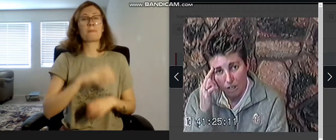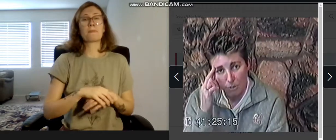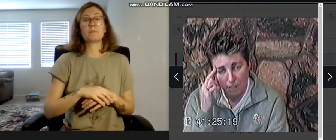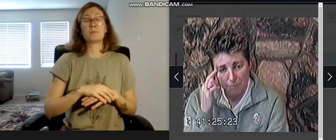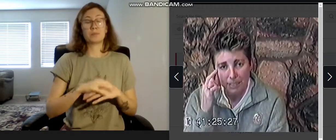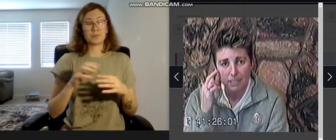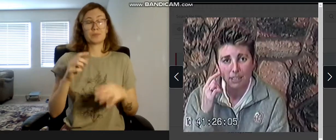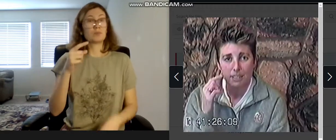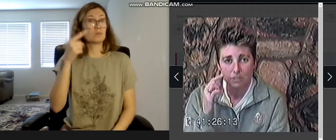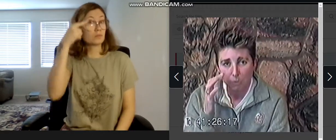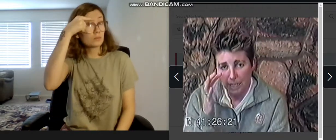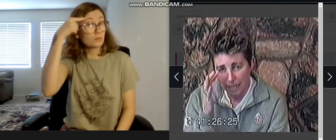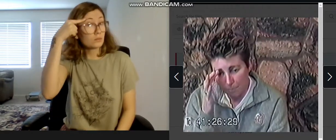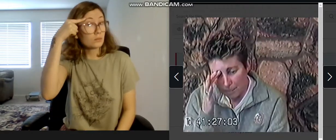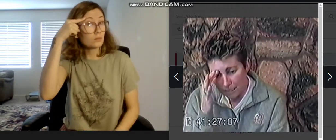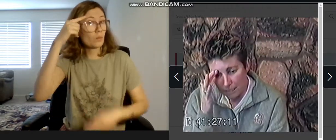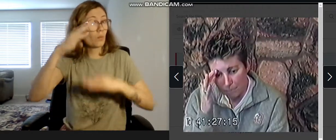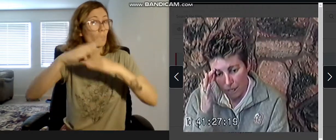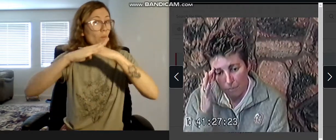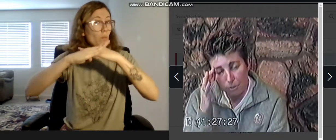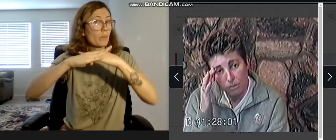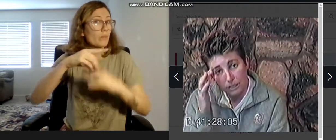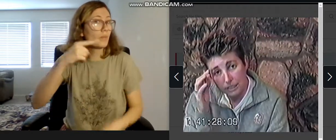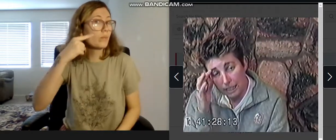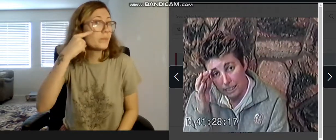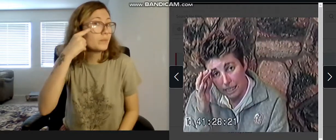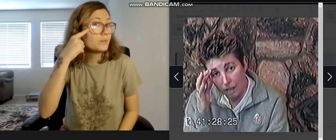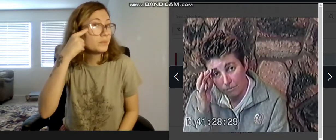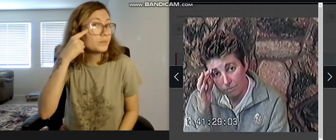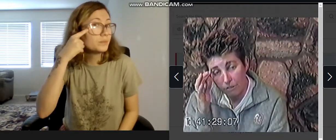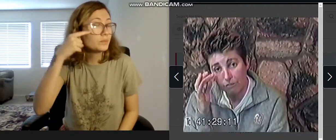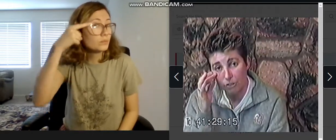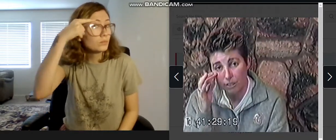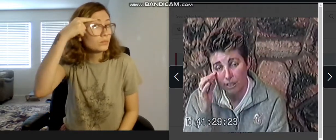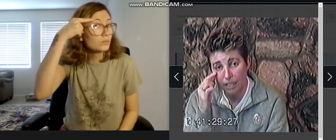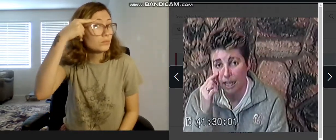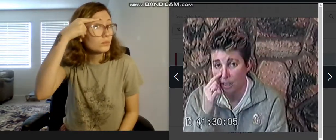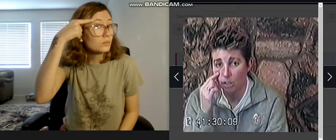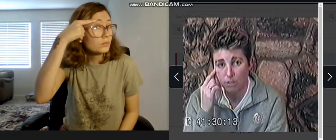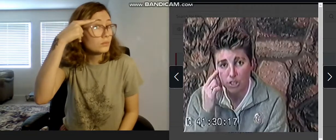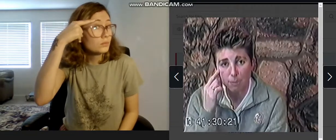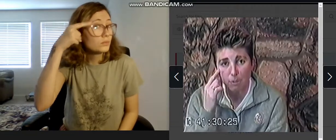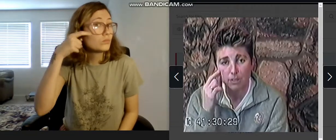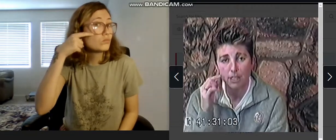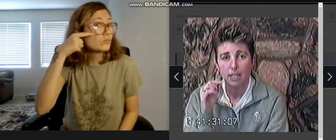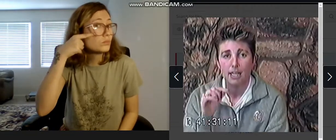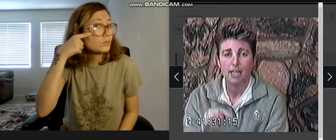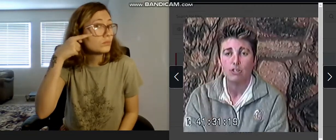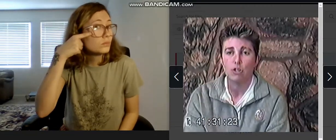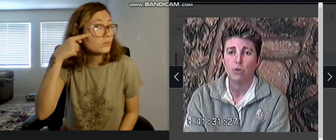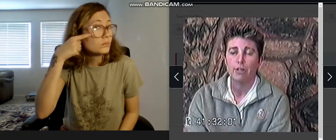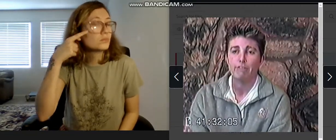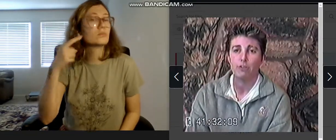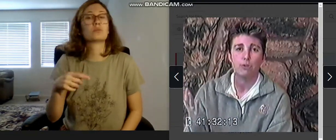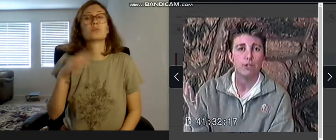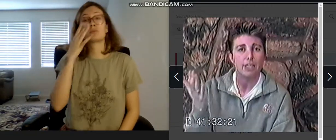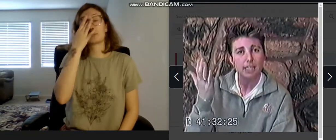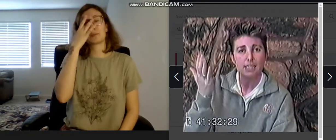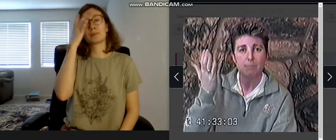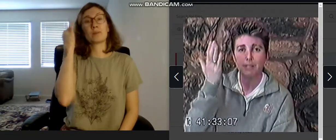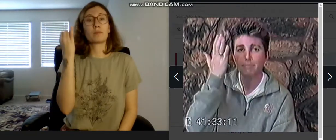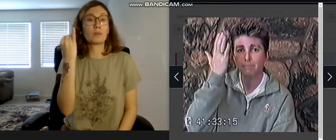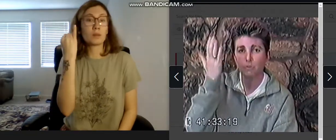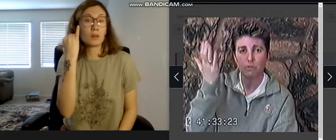eye quite a bit. So what happens is this brow bone stands out further than the eye along with the cheekbone. So if you are